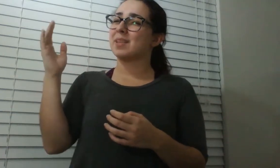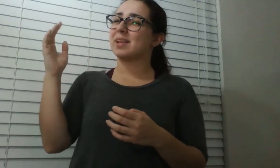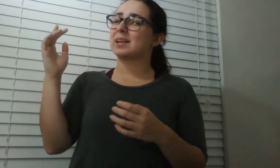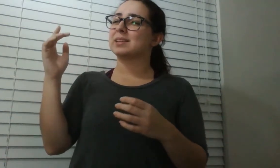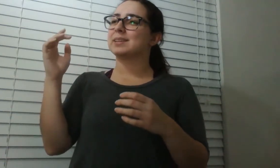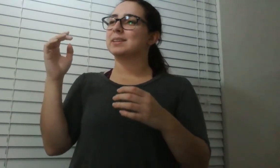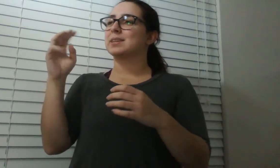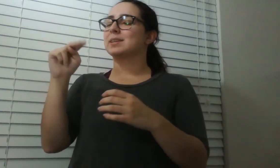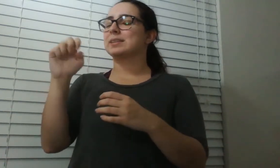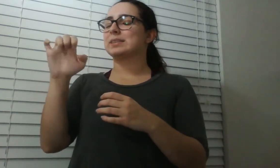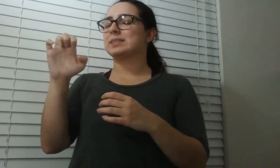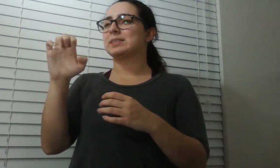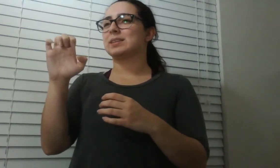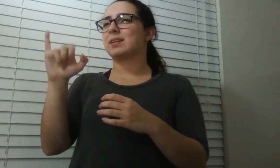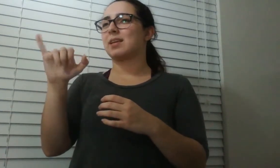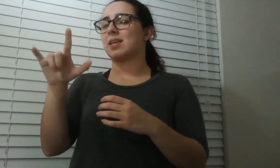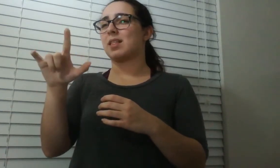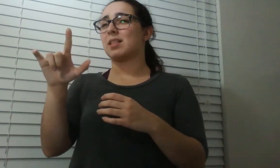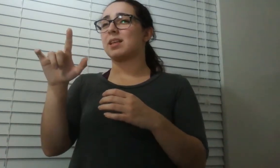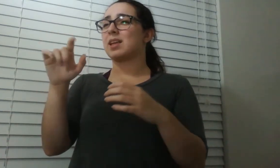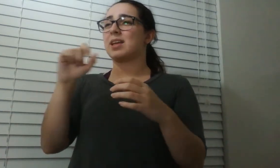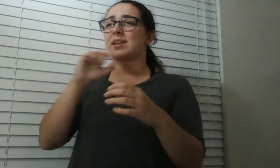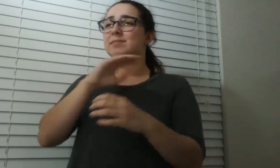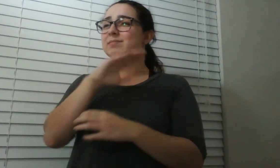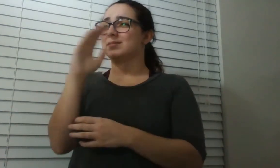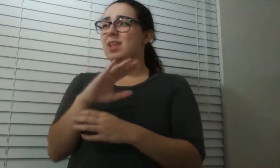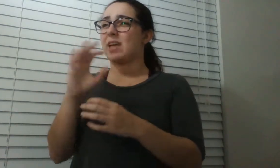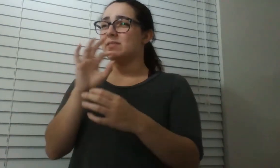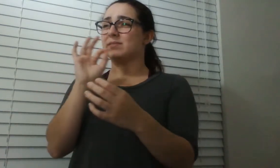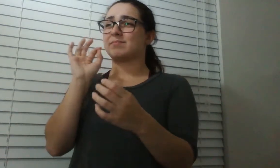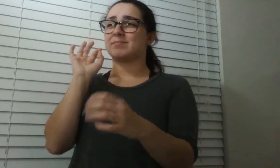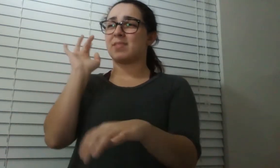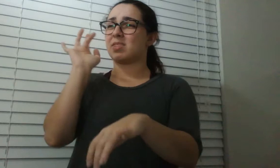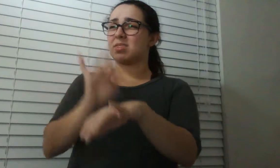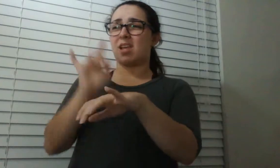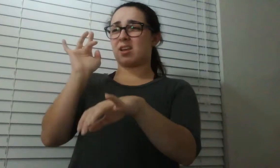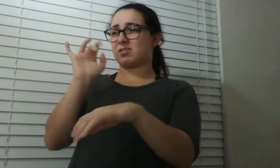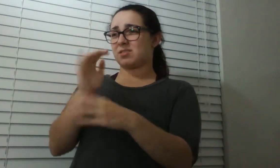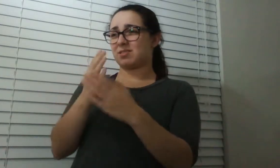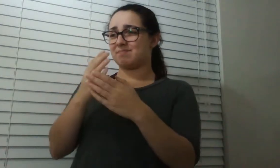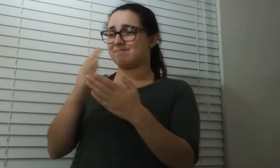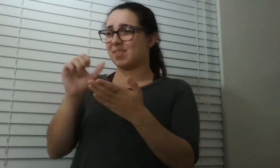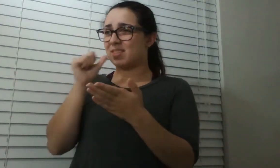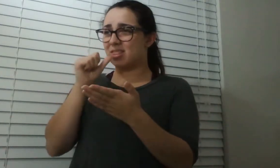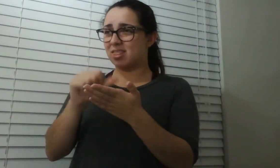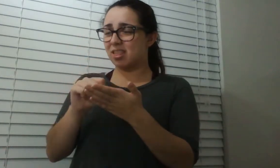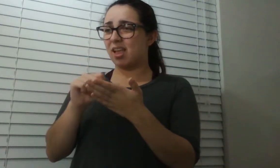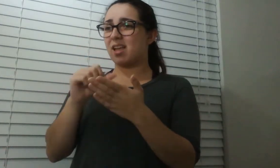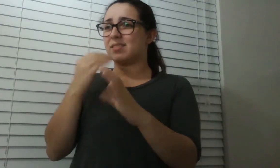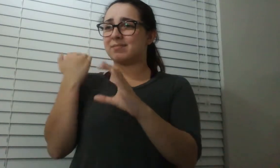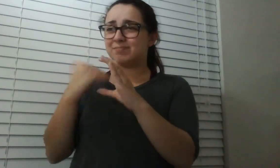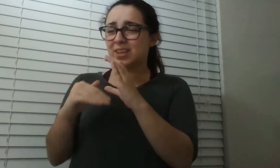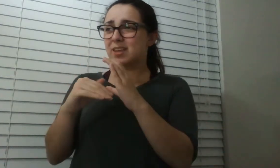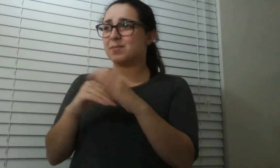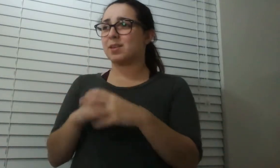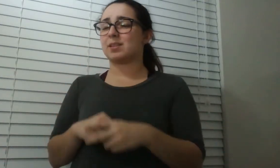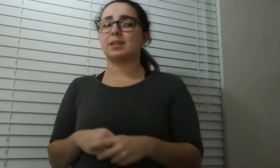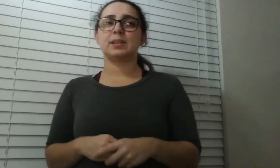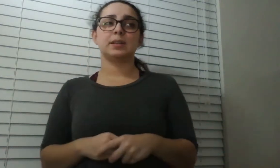Robert, so maybe that's... Well, yeah, so Chad, you don't have that feeling? Well, no, the moment you said it, I thought I was constructing